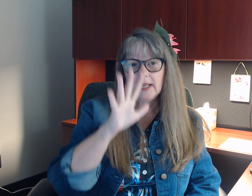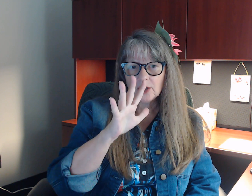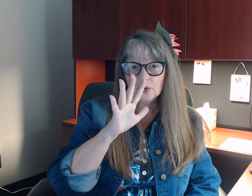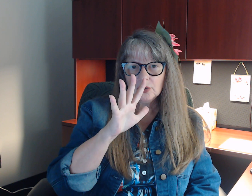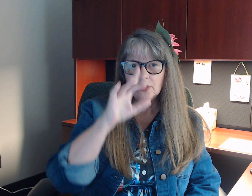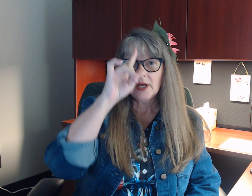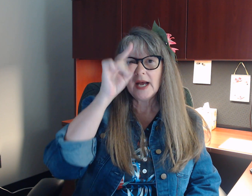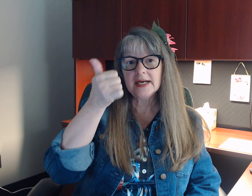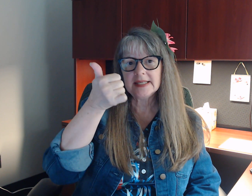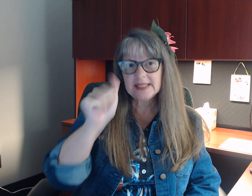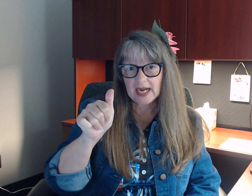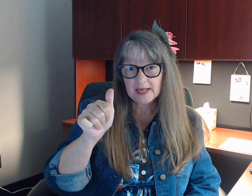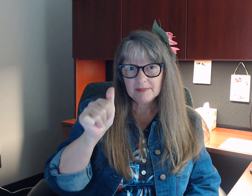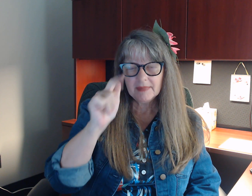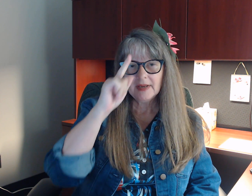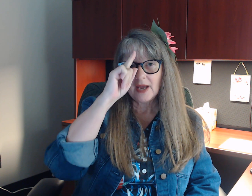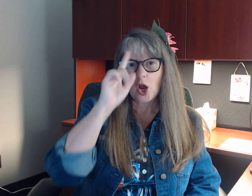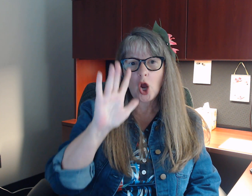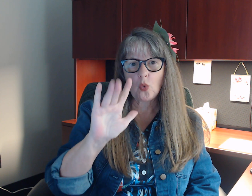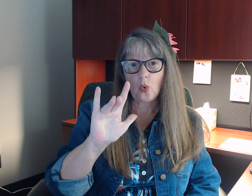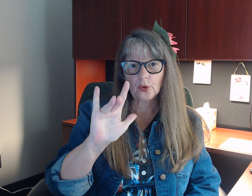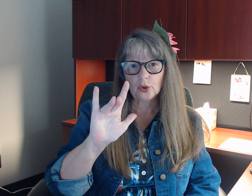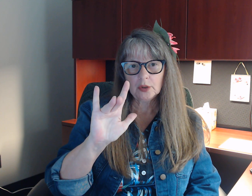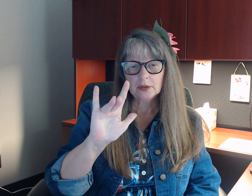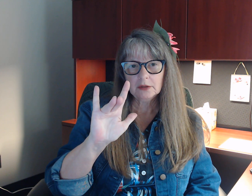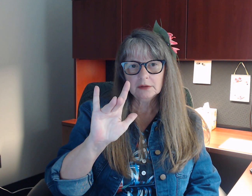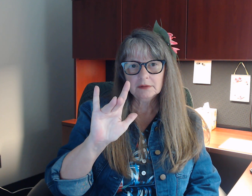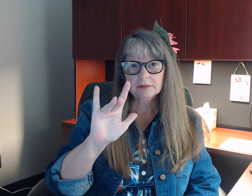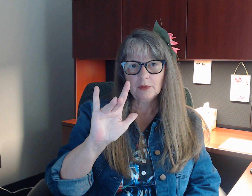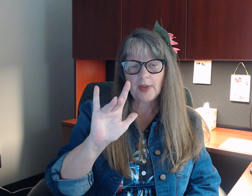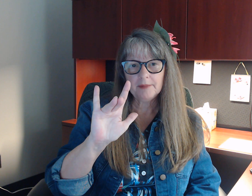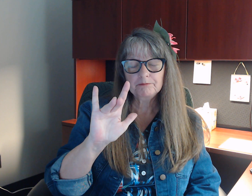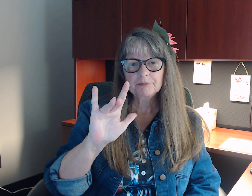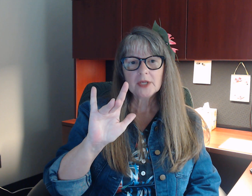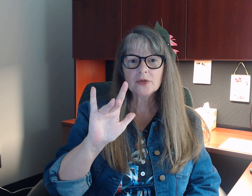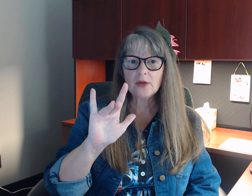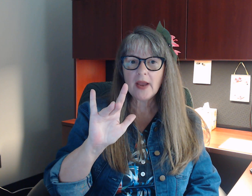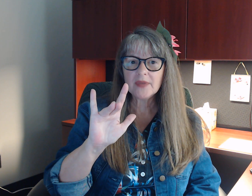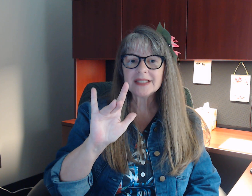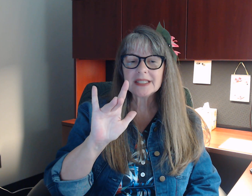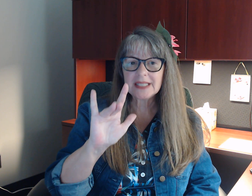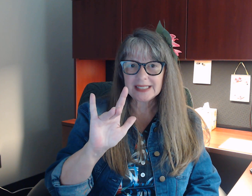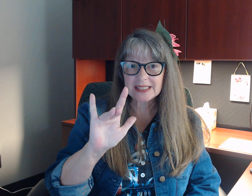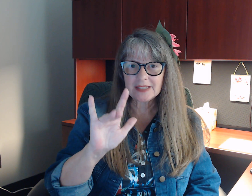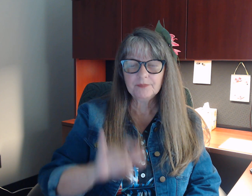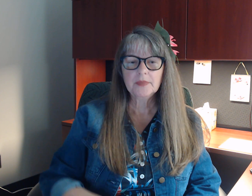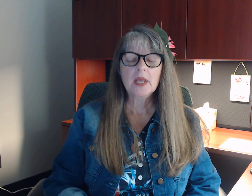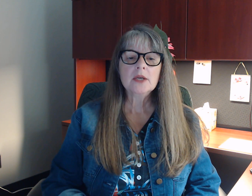nickel, a dime, a quarter. Okay? So now you have the cents. So